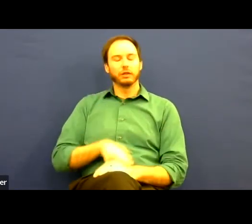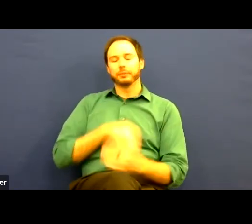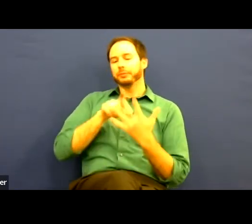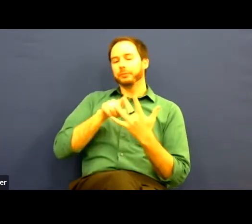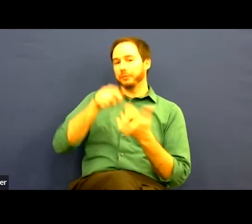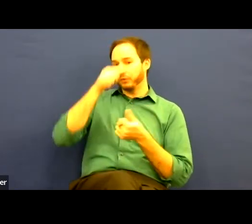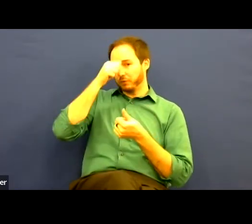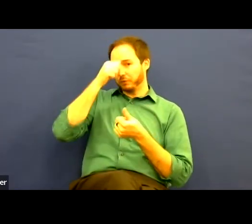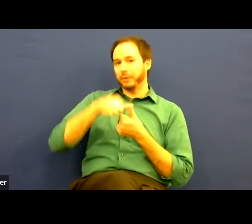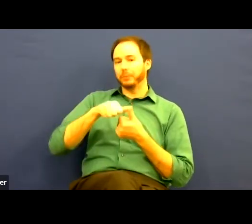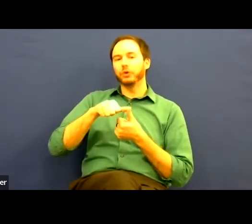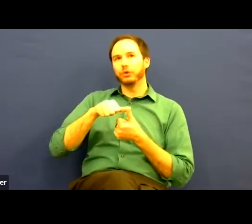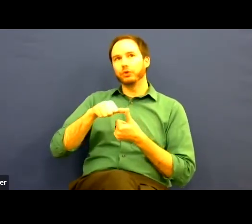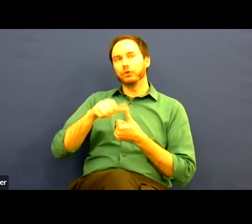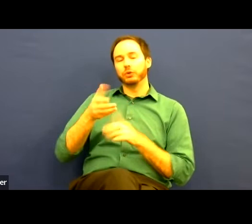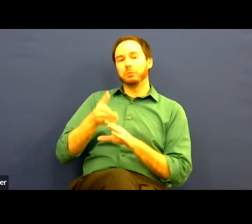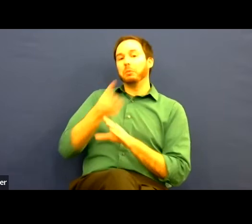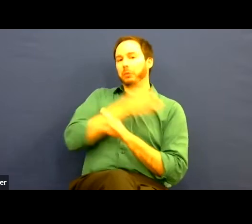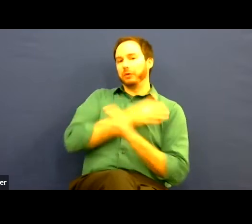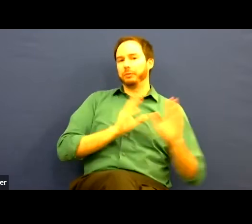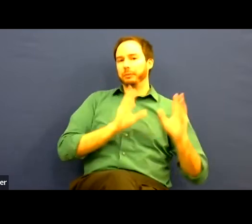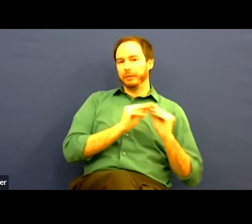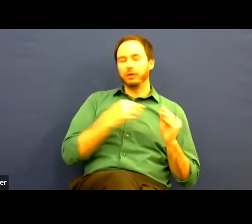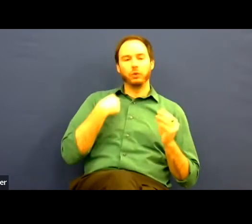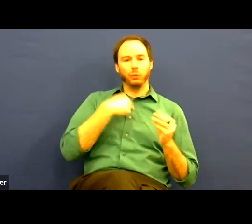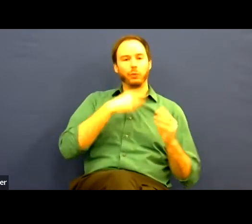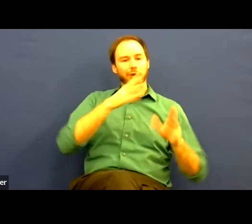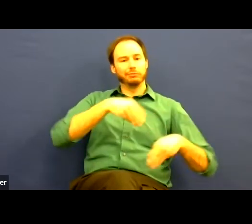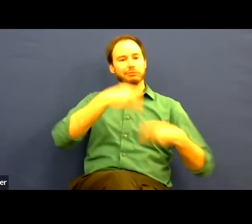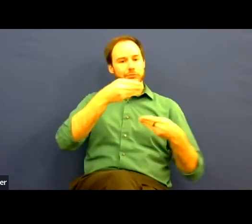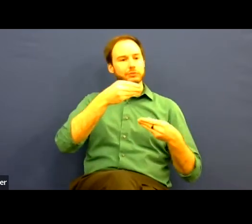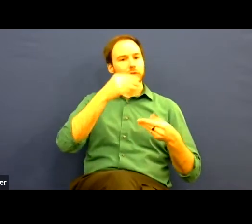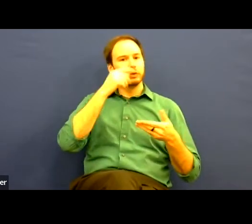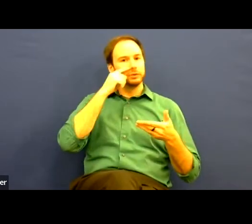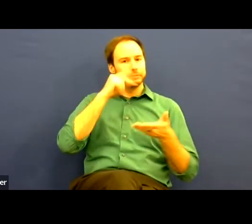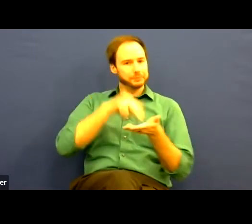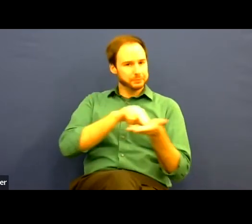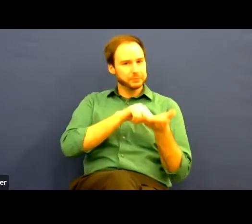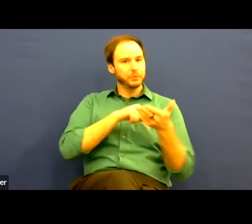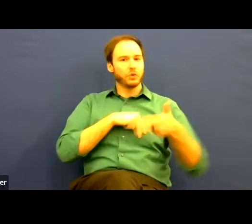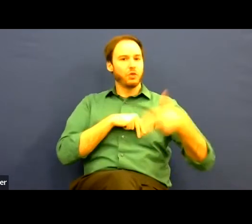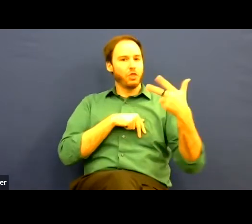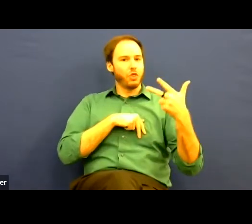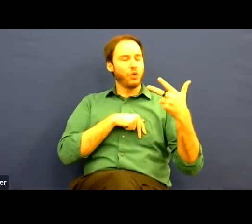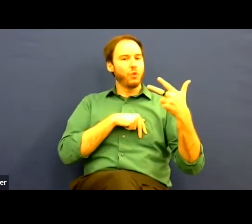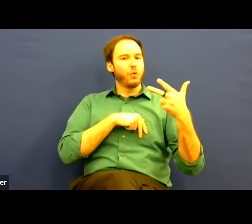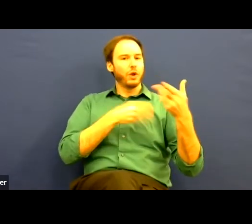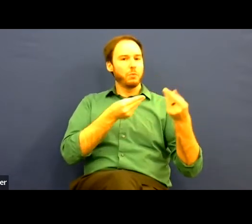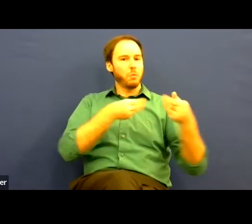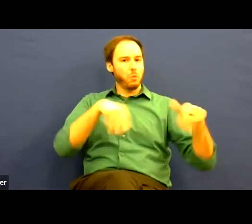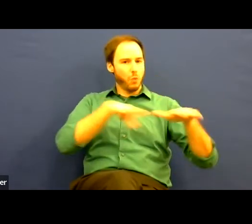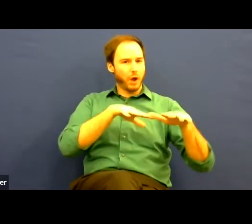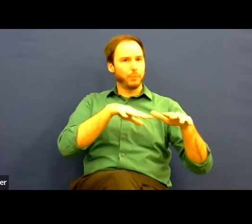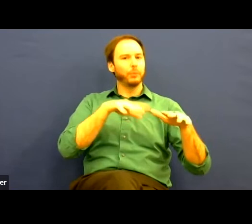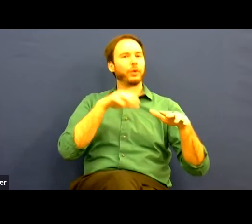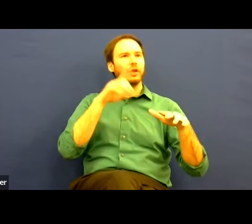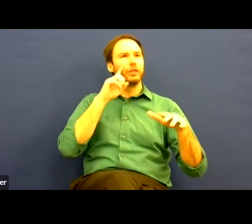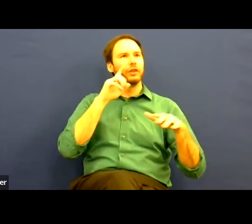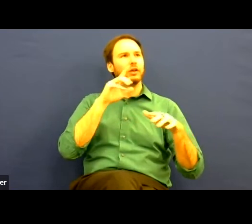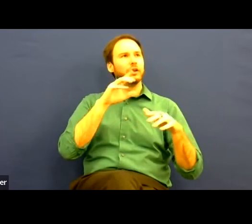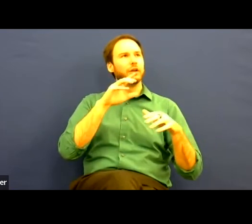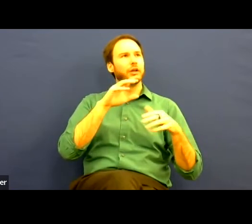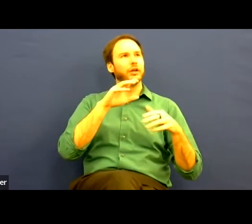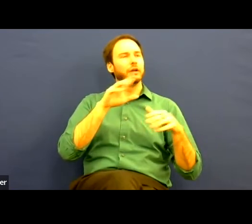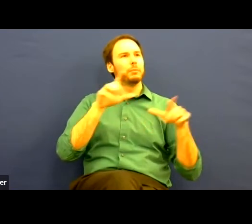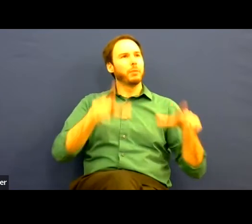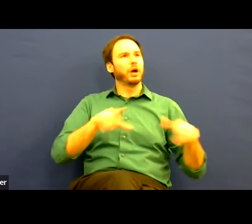you'll recall, at a previous meeting, we pulled 3 properties out of, I think it was